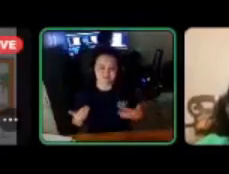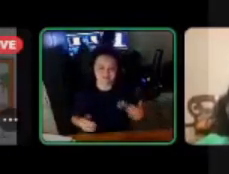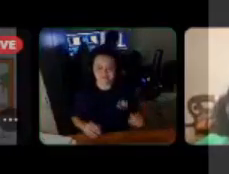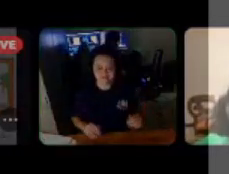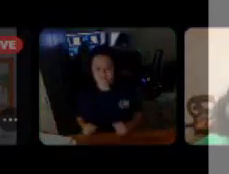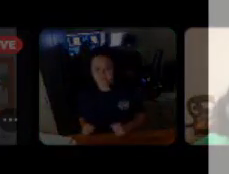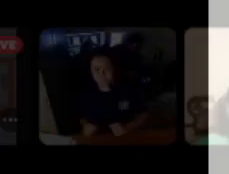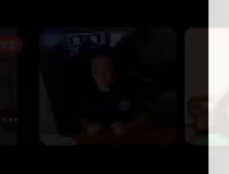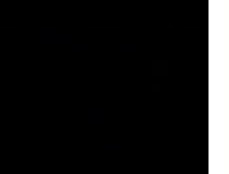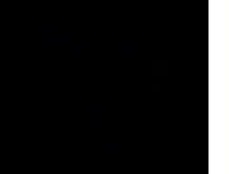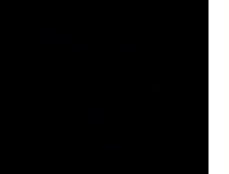ABCs.